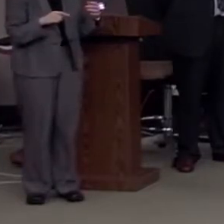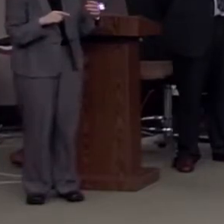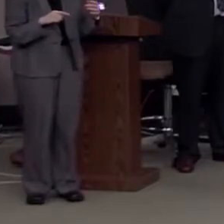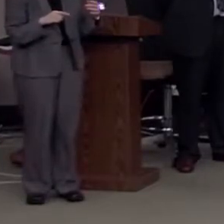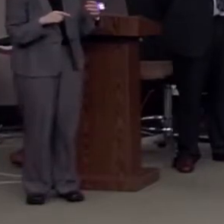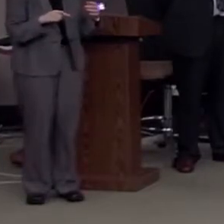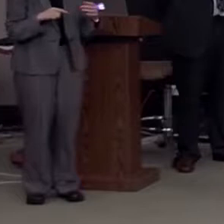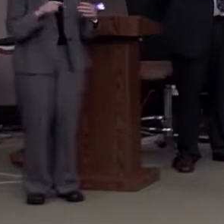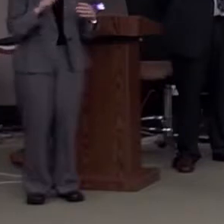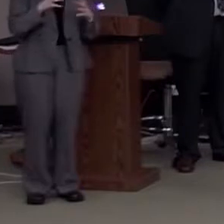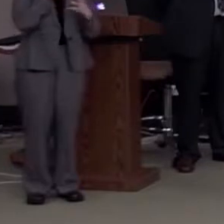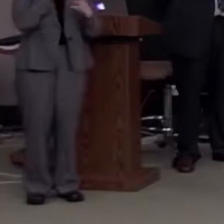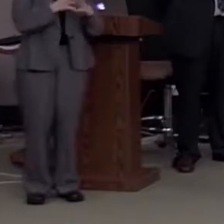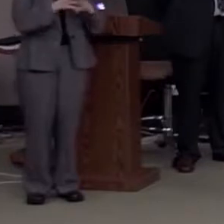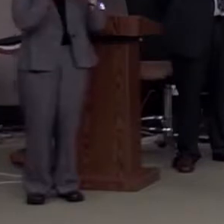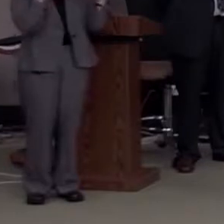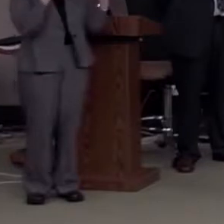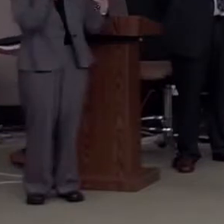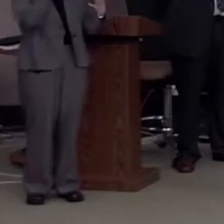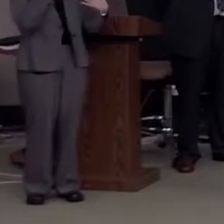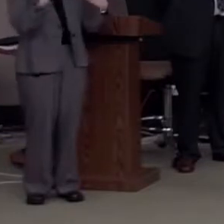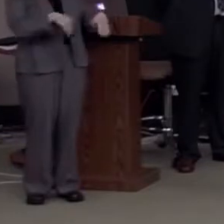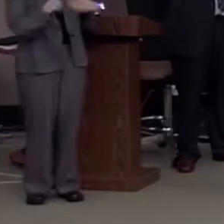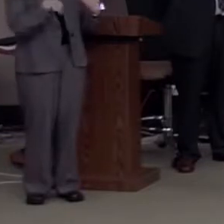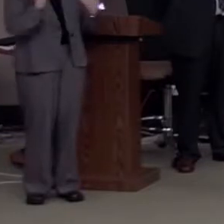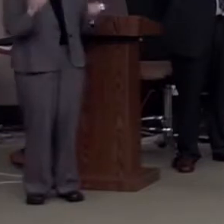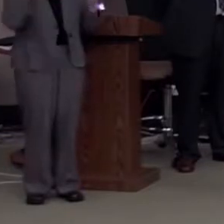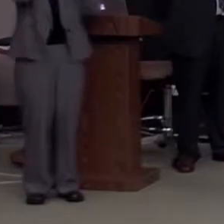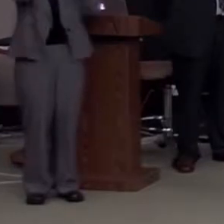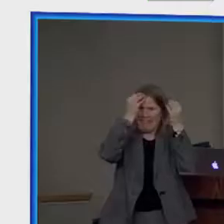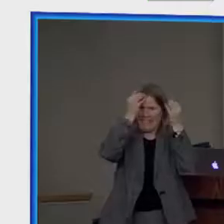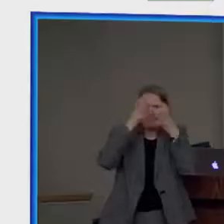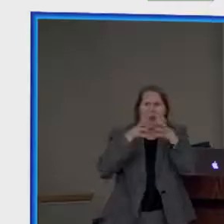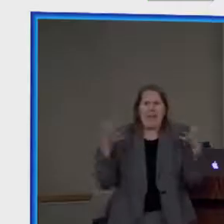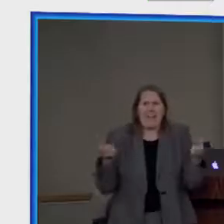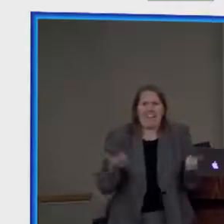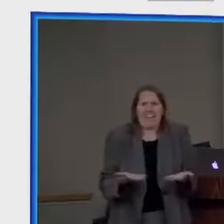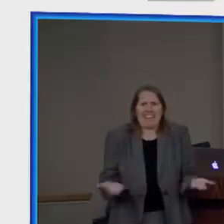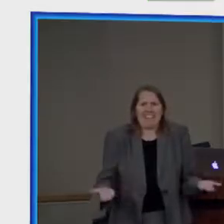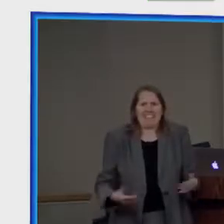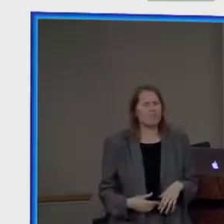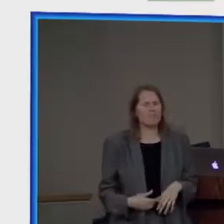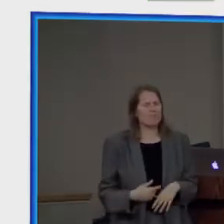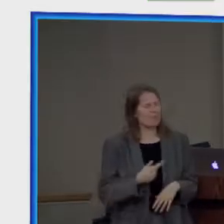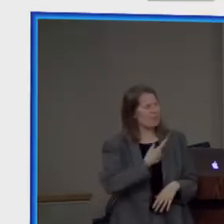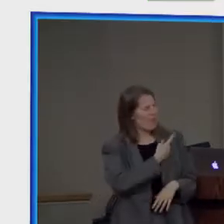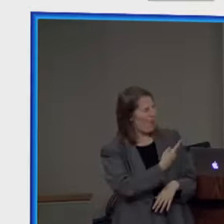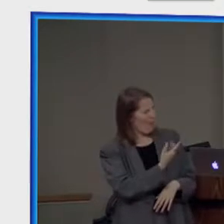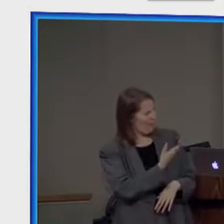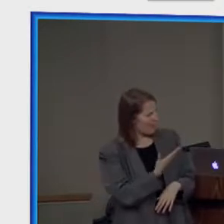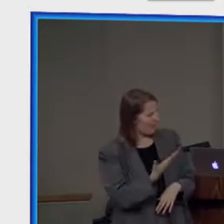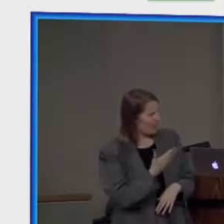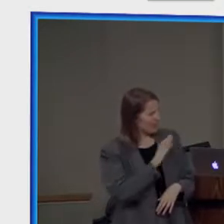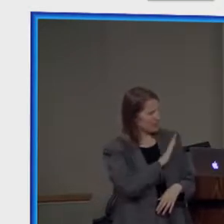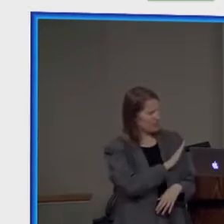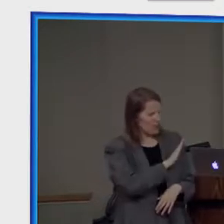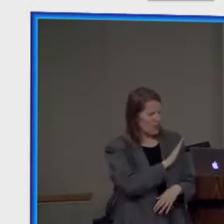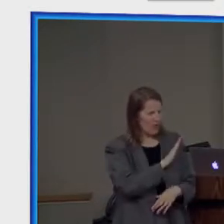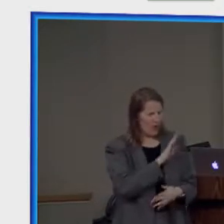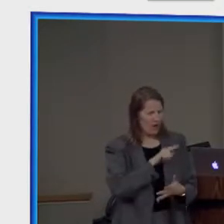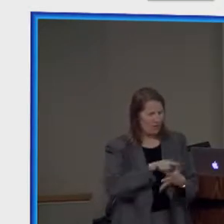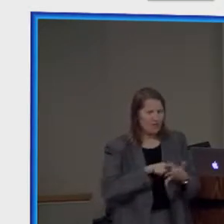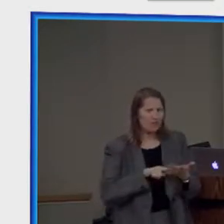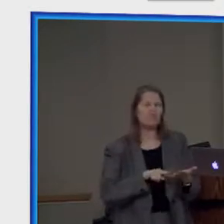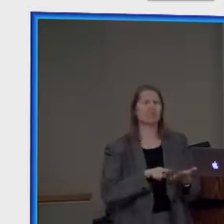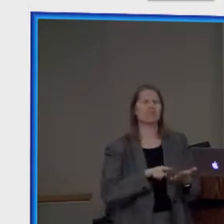It was so stimulating. I have so many thoughts. One of the things, your findings, what really struck me